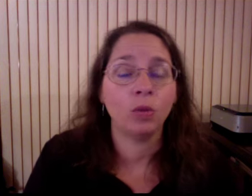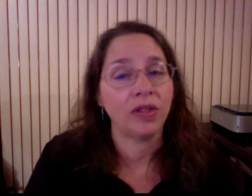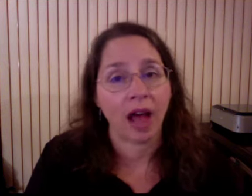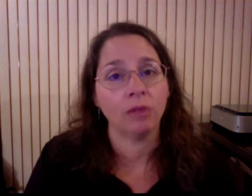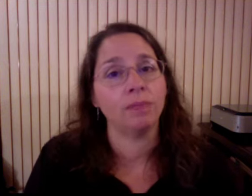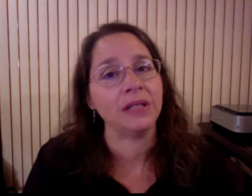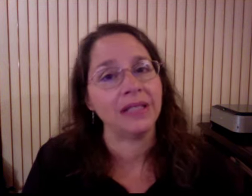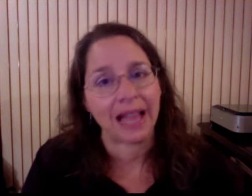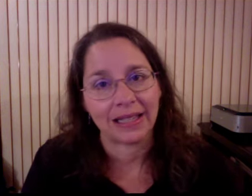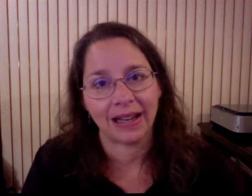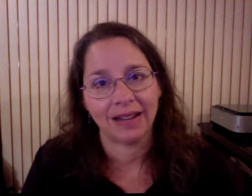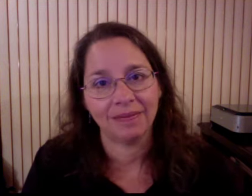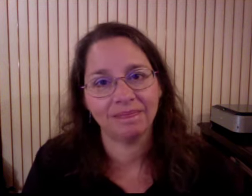without possessing.